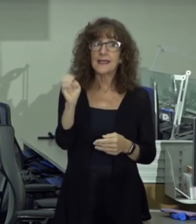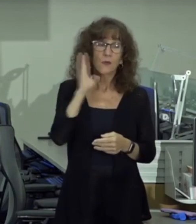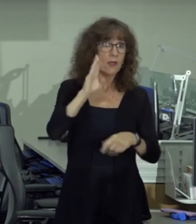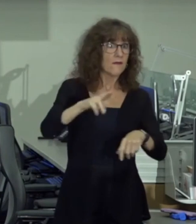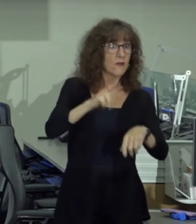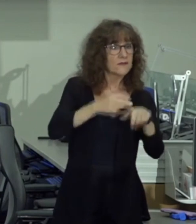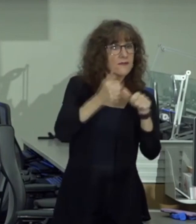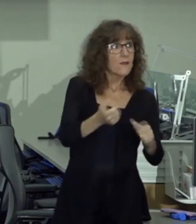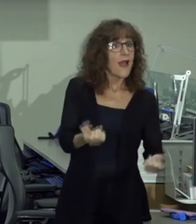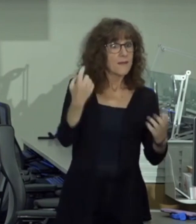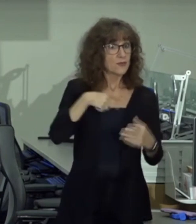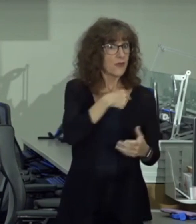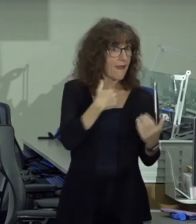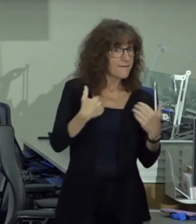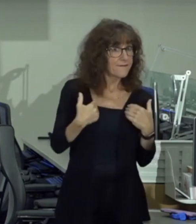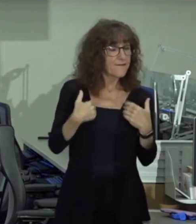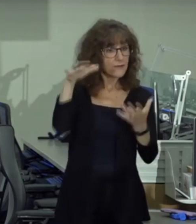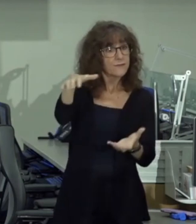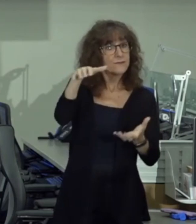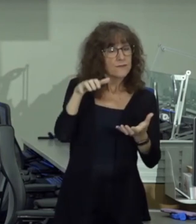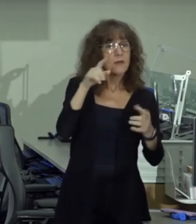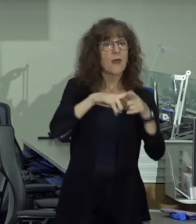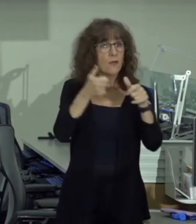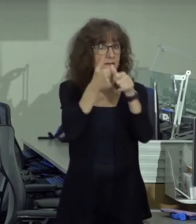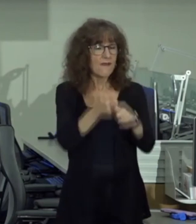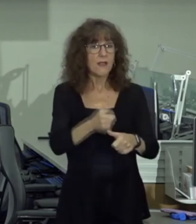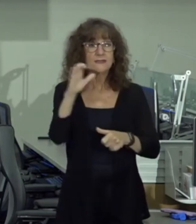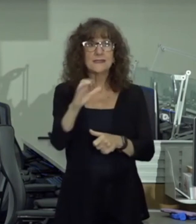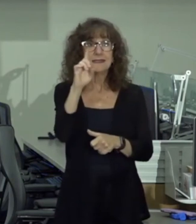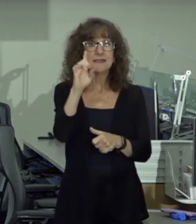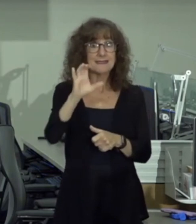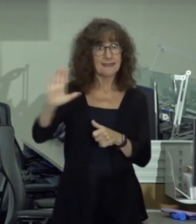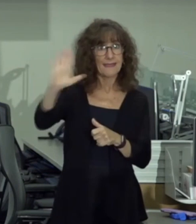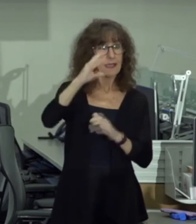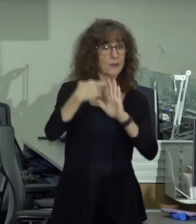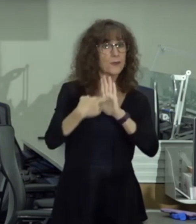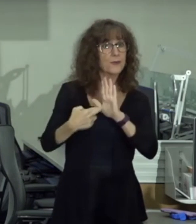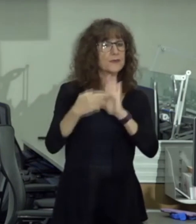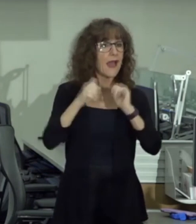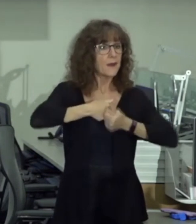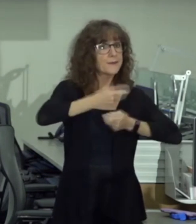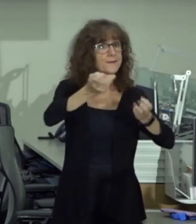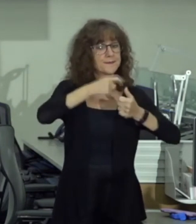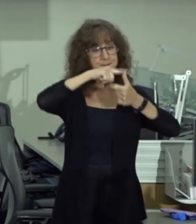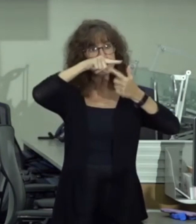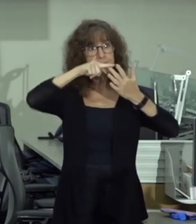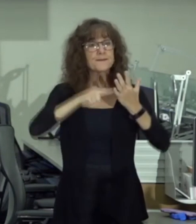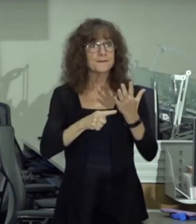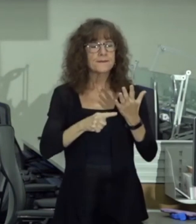course, according to how much we have and receive, but we will follow the CDC guidelines in terms of how we distribute those